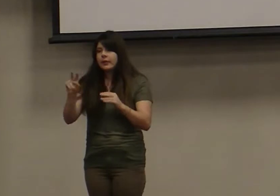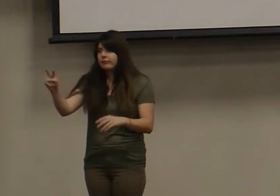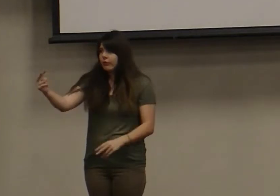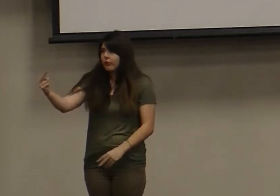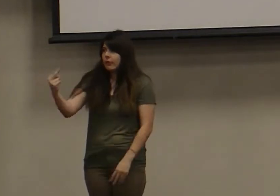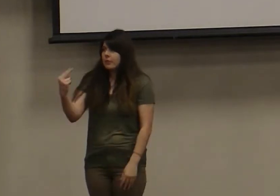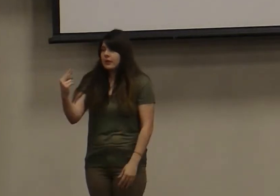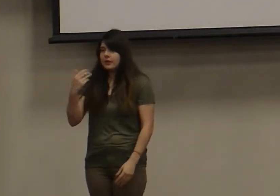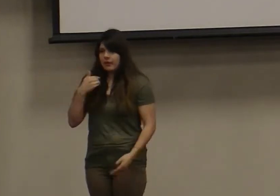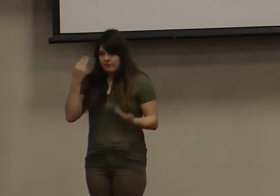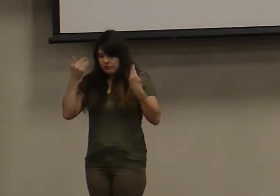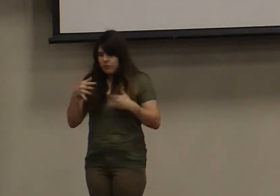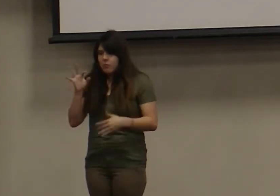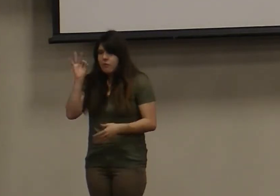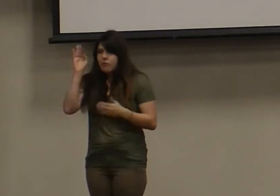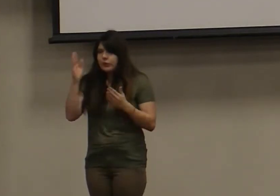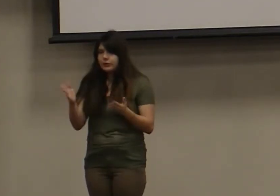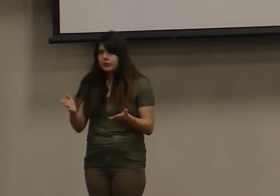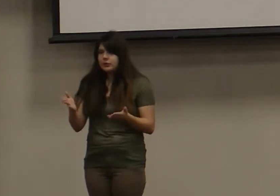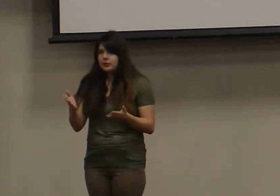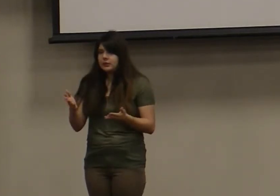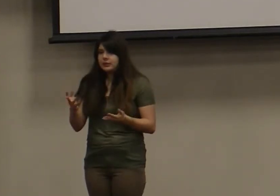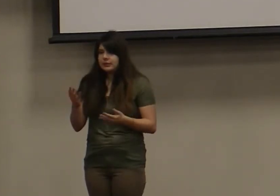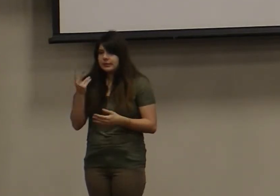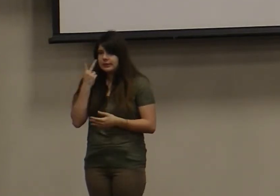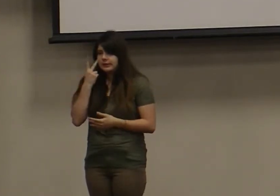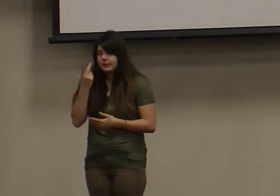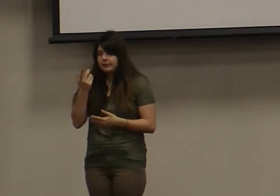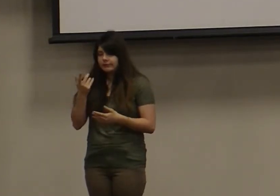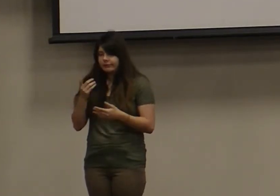preacher, for any sign of comfort.